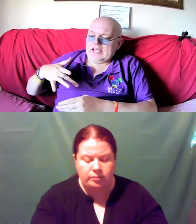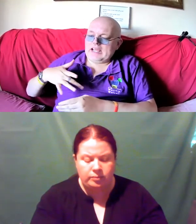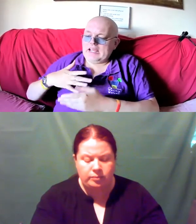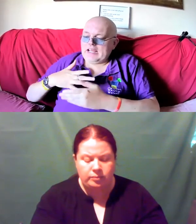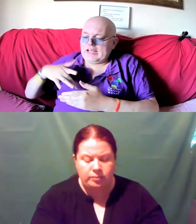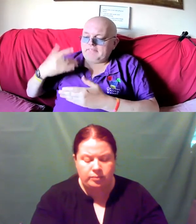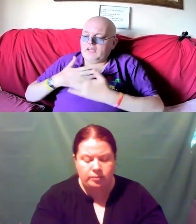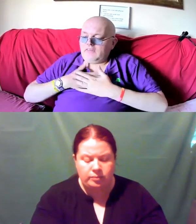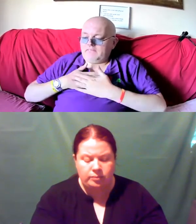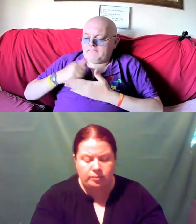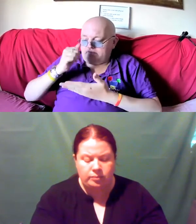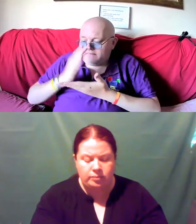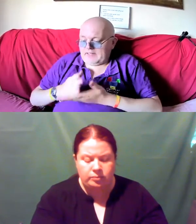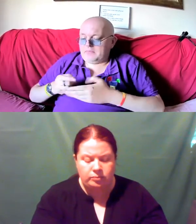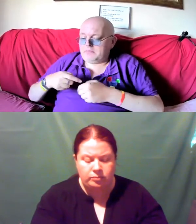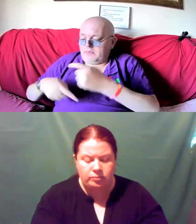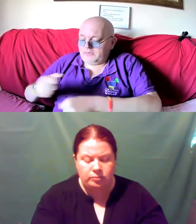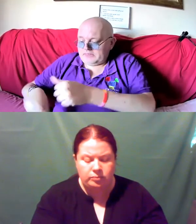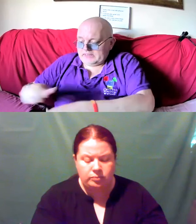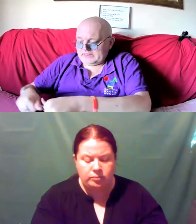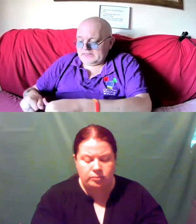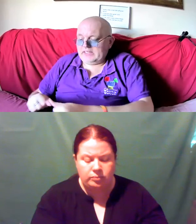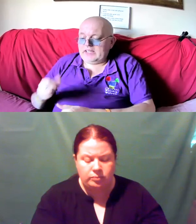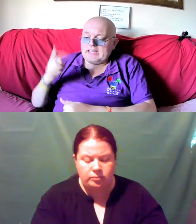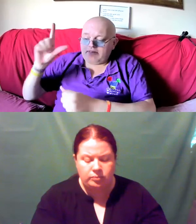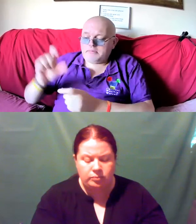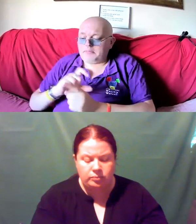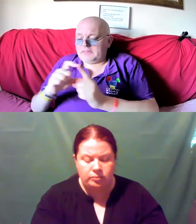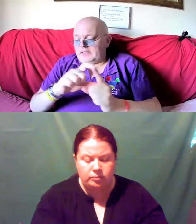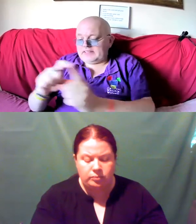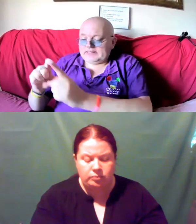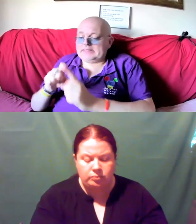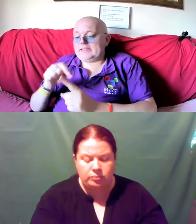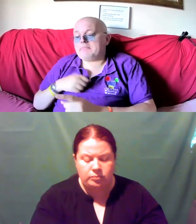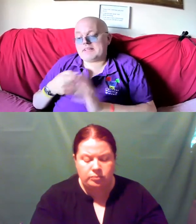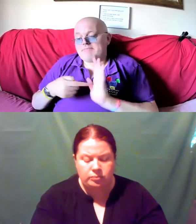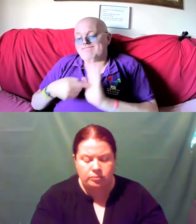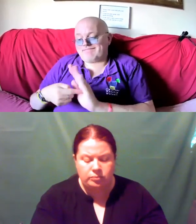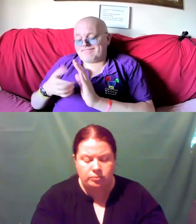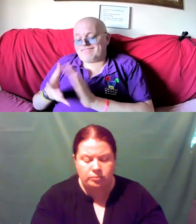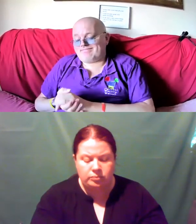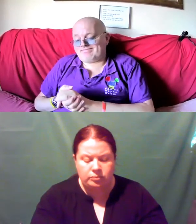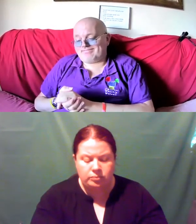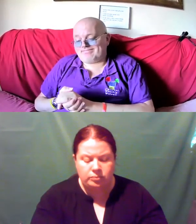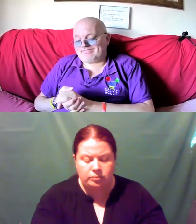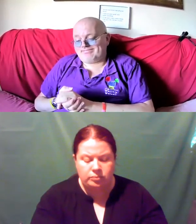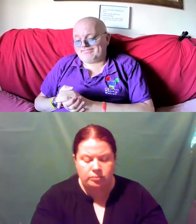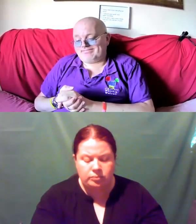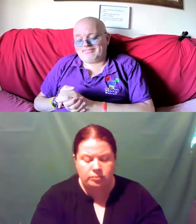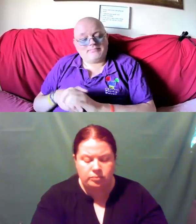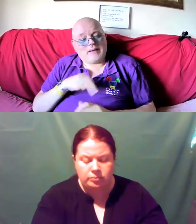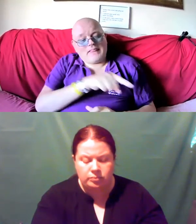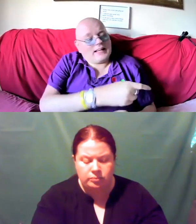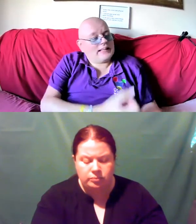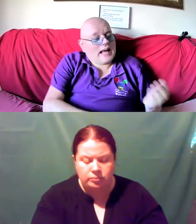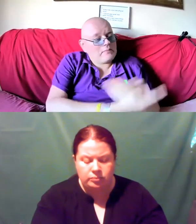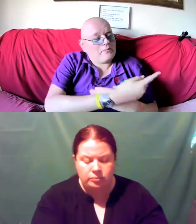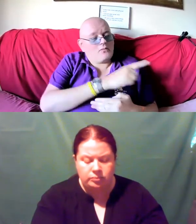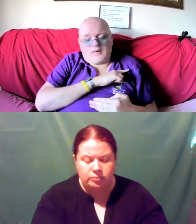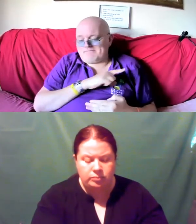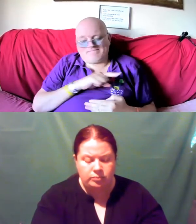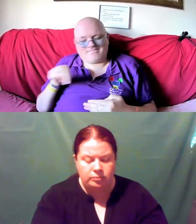so I didn't do it specifically because of Living in Love and Faith, but because I've learned some skills and brought some